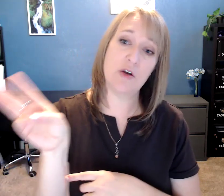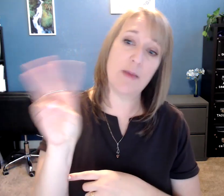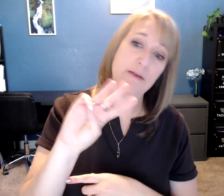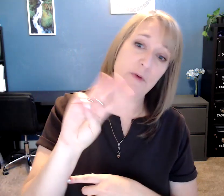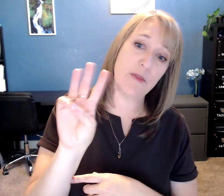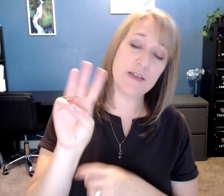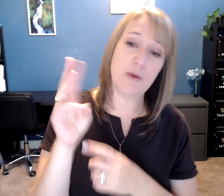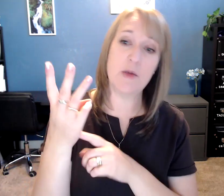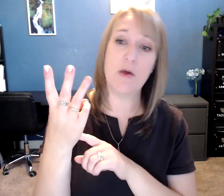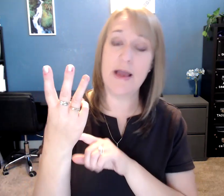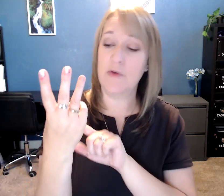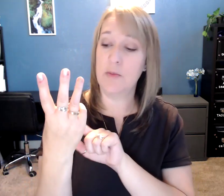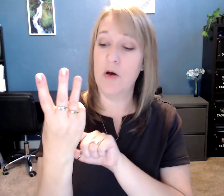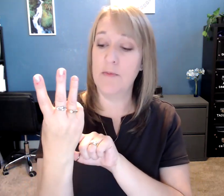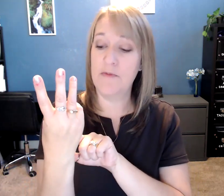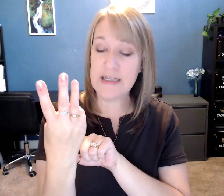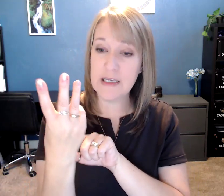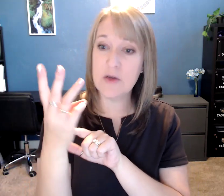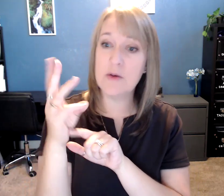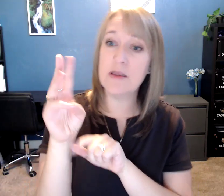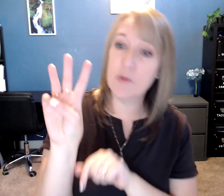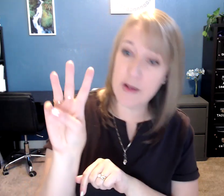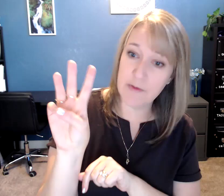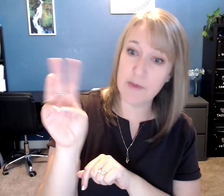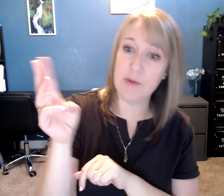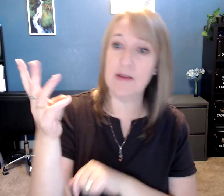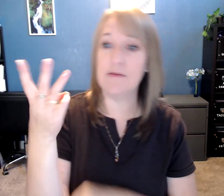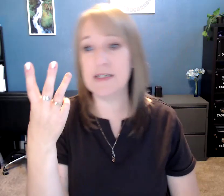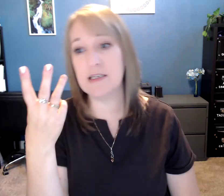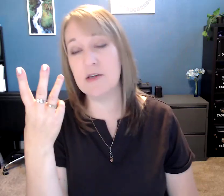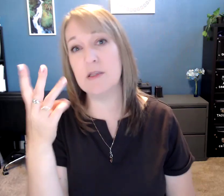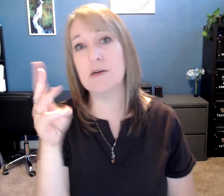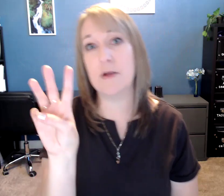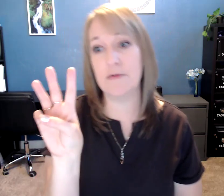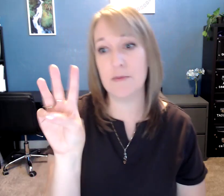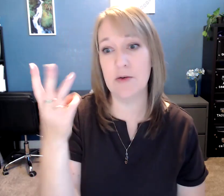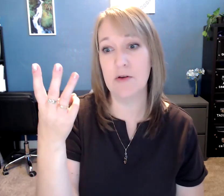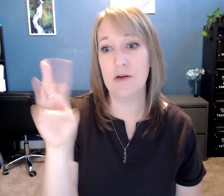back and forth this way. You want to have your palm facing you and then away from you, and then facing you and then away from you.